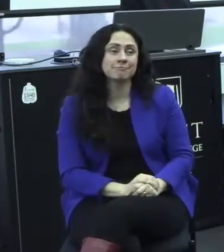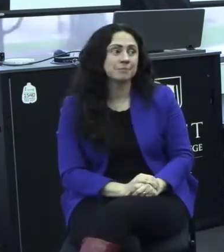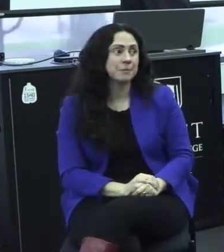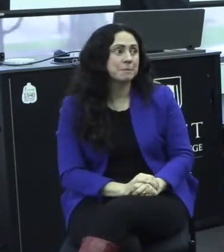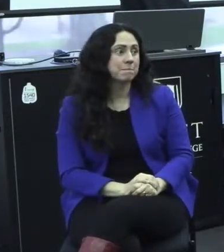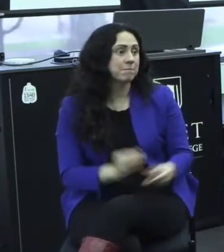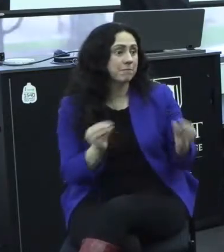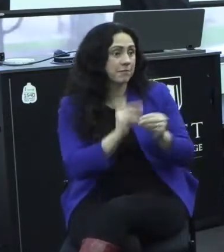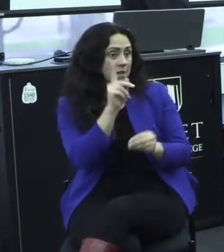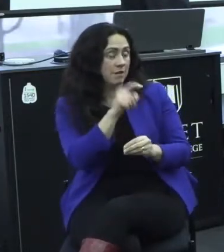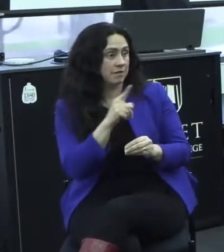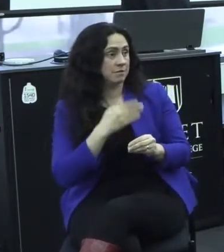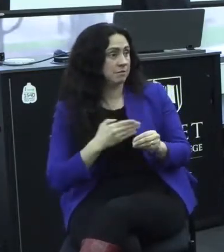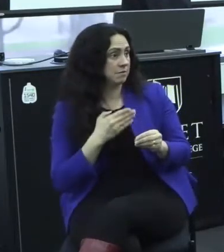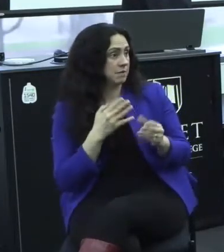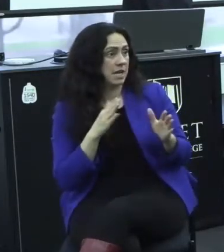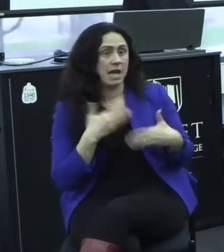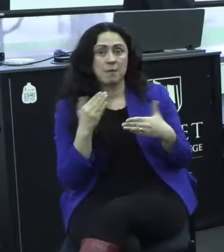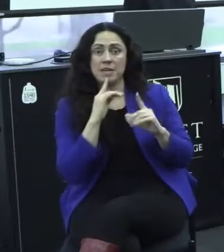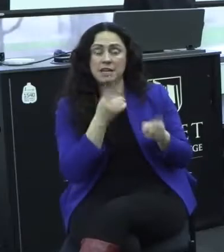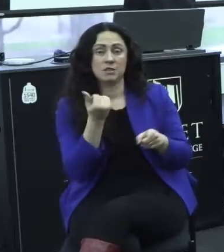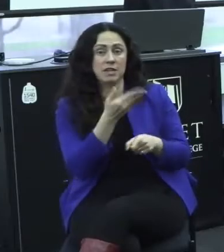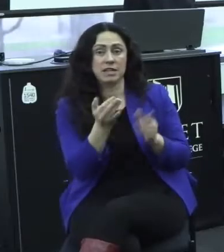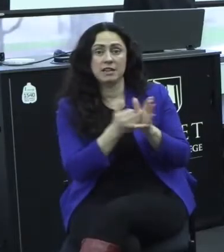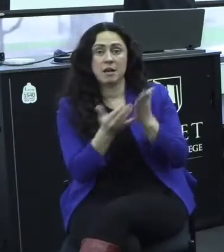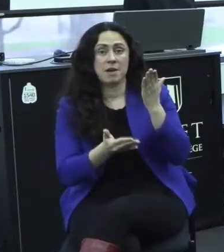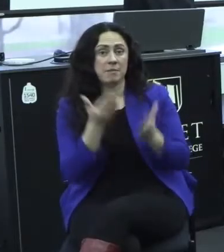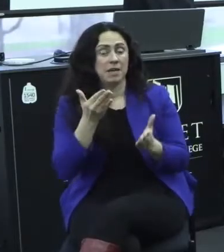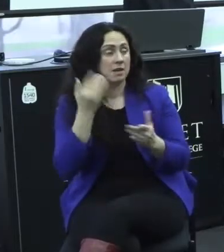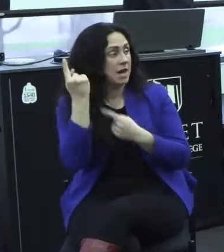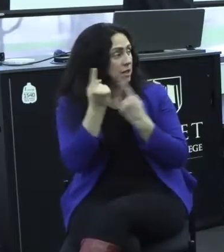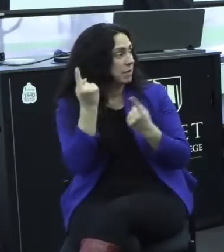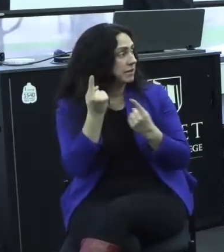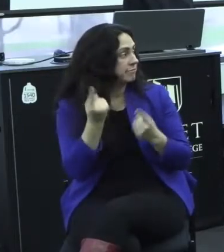More questions, please. I'd be happy to answer anything that might be on your mind.